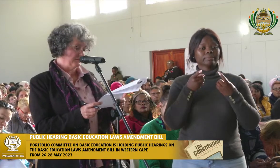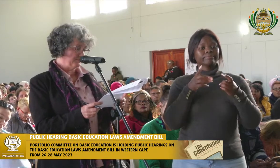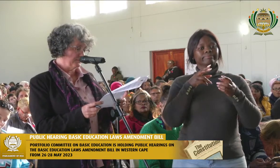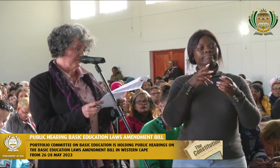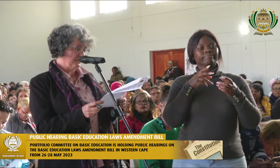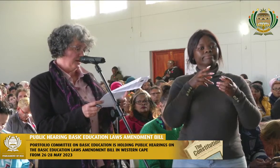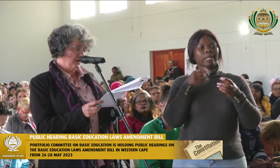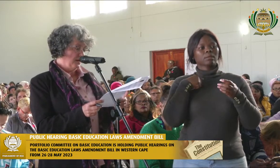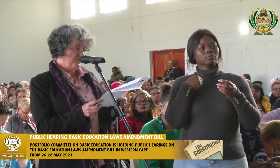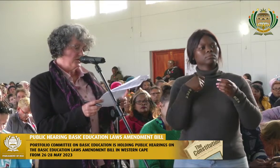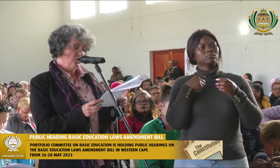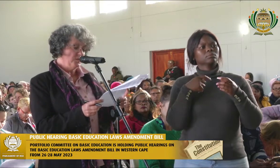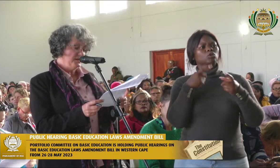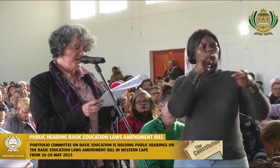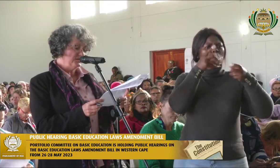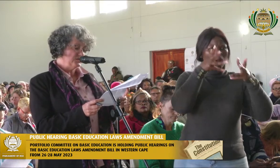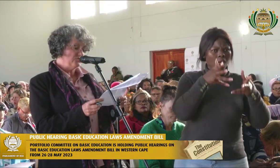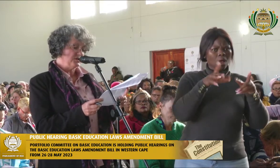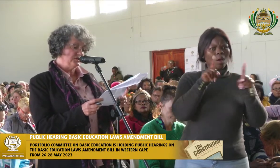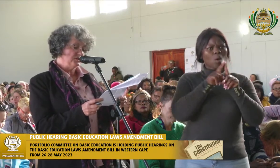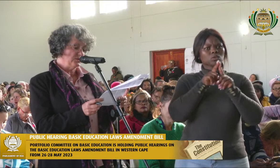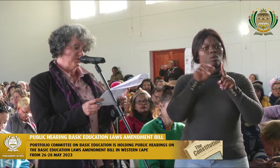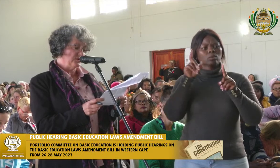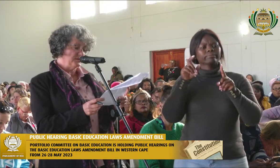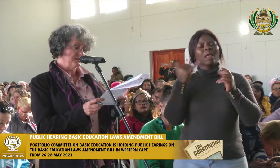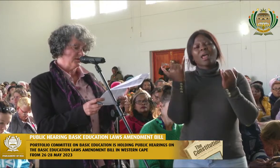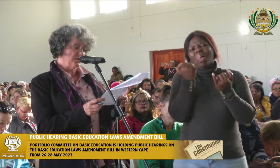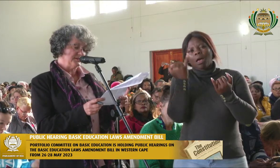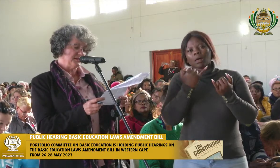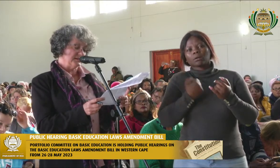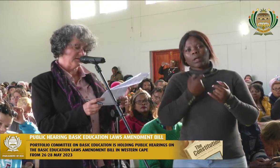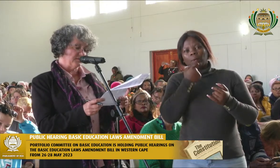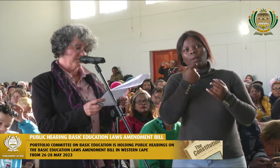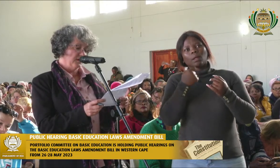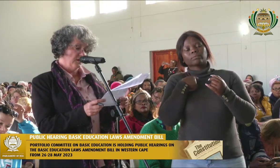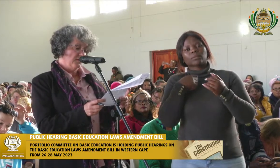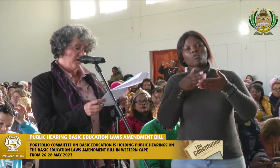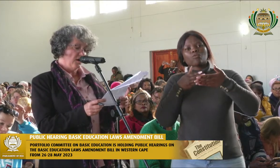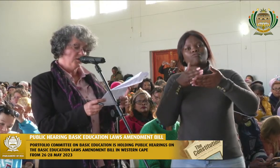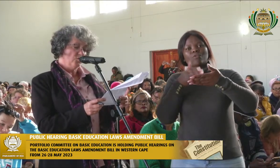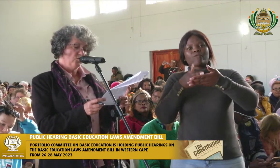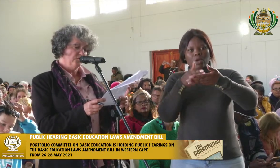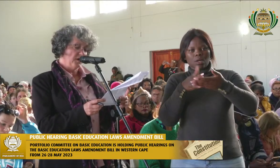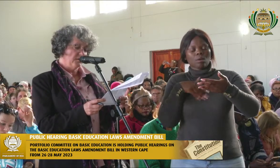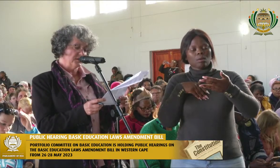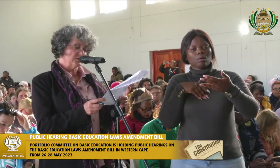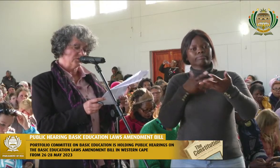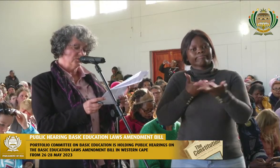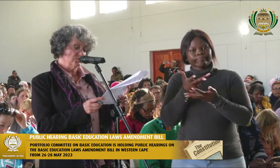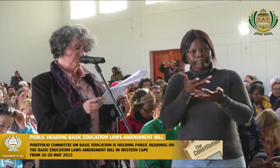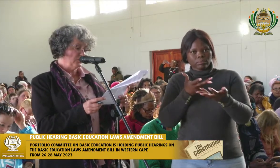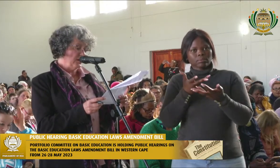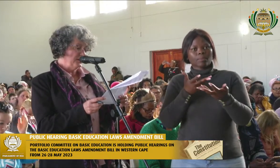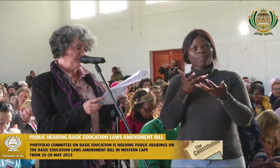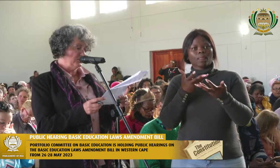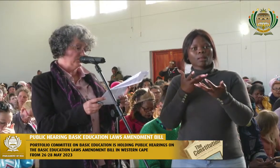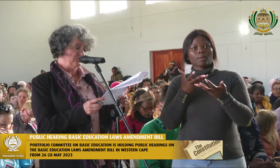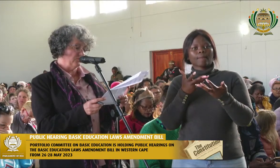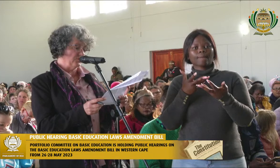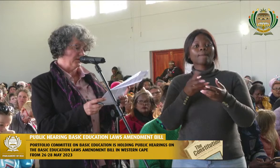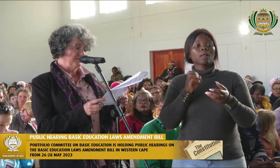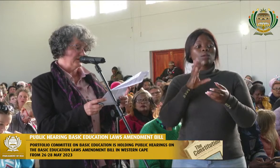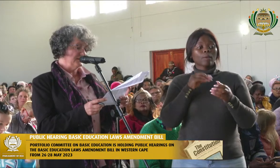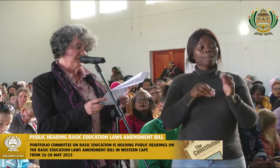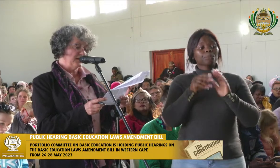referee. The document needs to register learners are excessive. The High Court found that schools should not